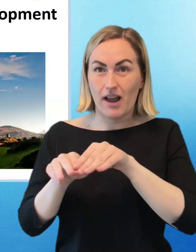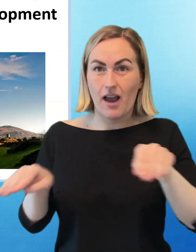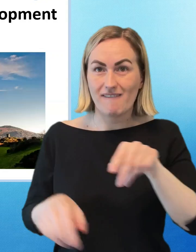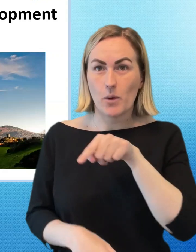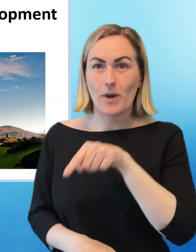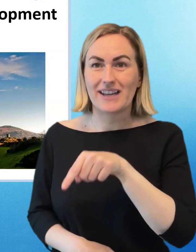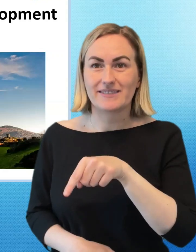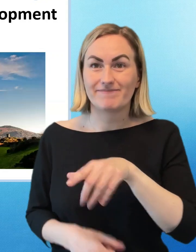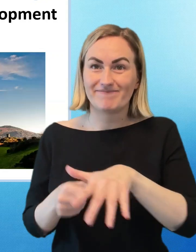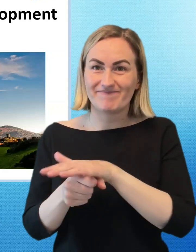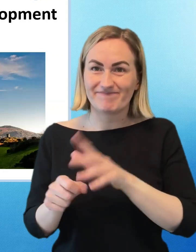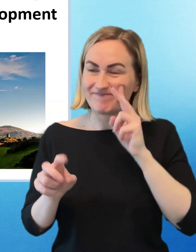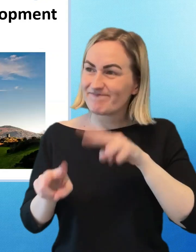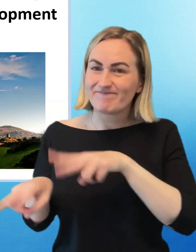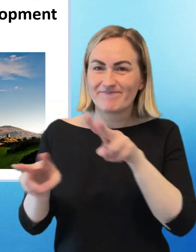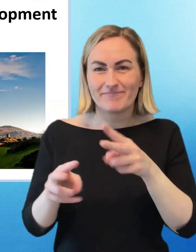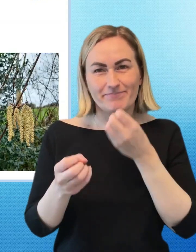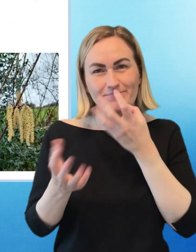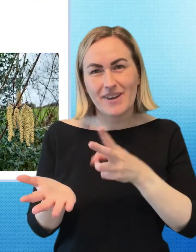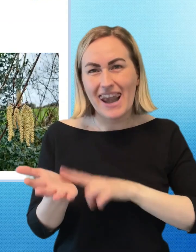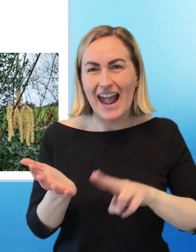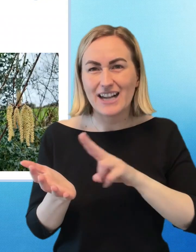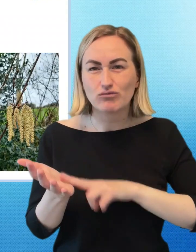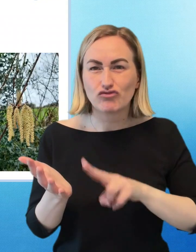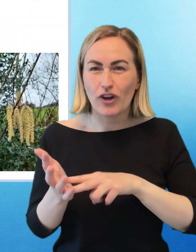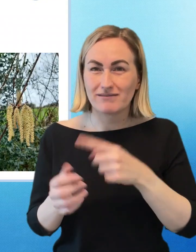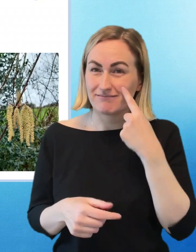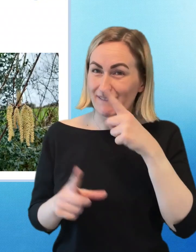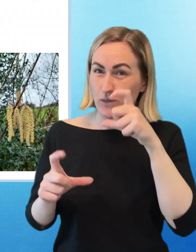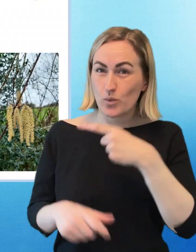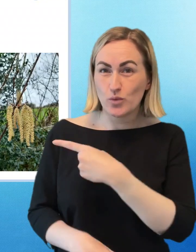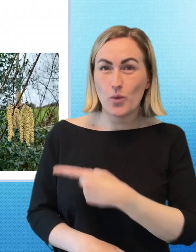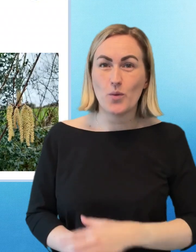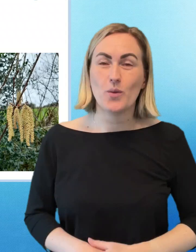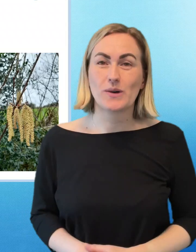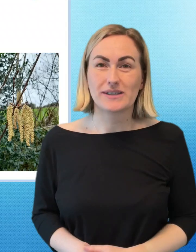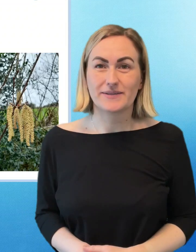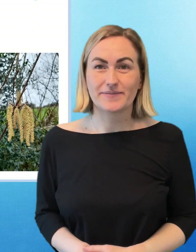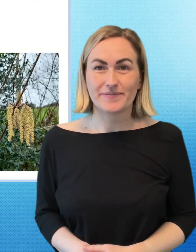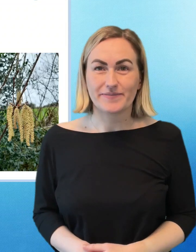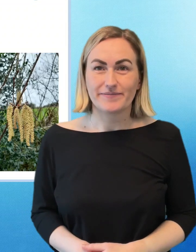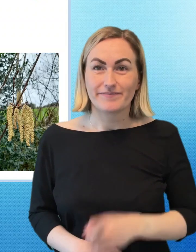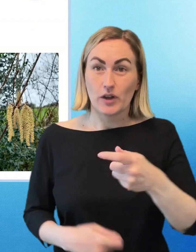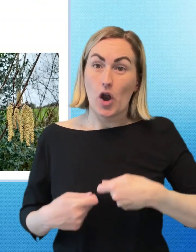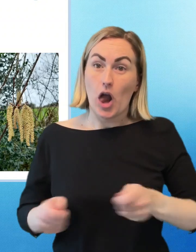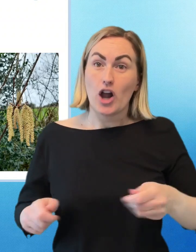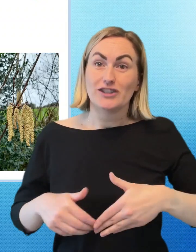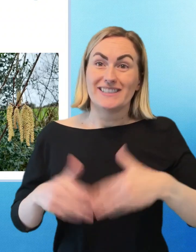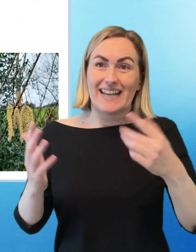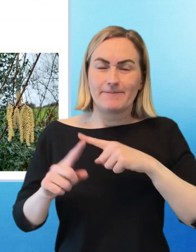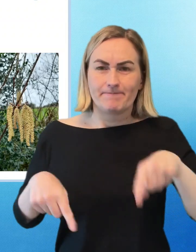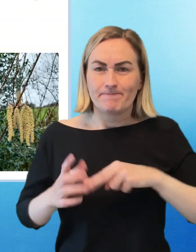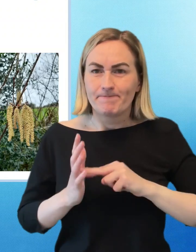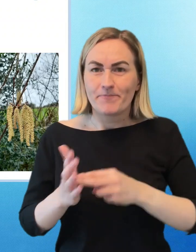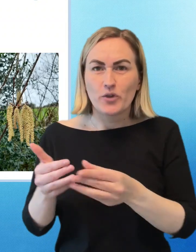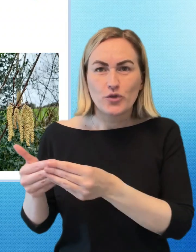of outstanding natural beauty, as you can see here. On the launch day, we organised a tour